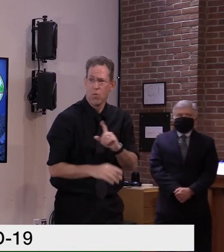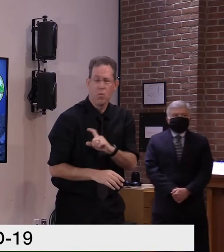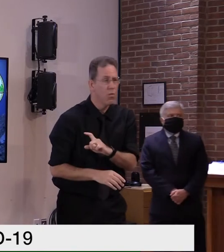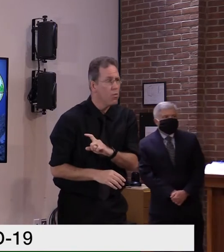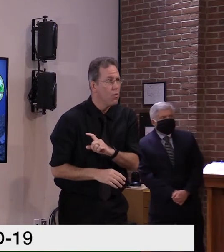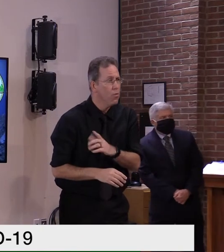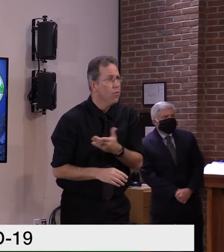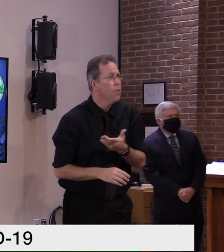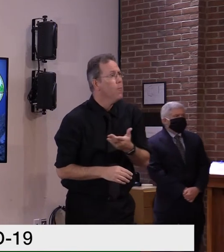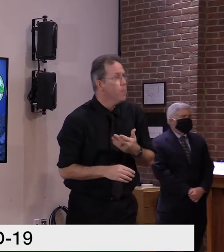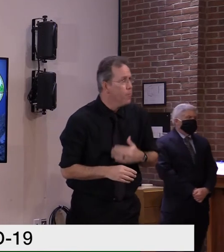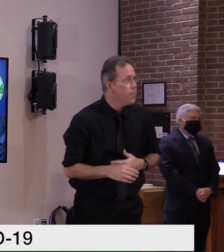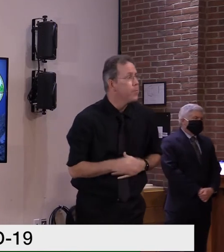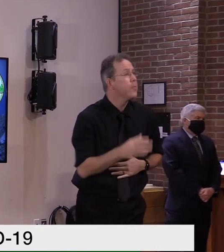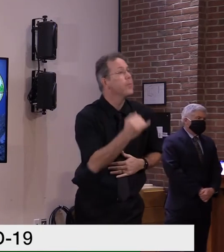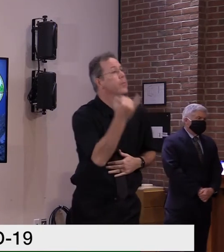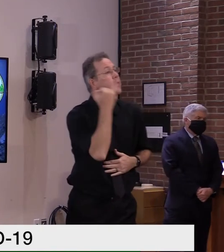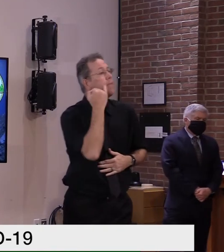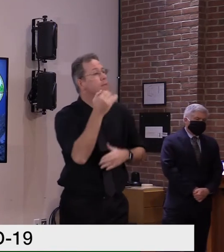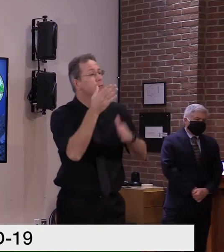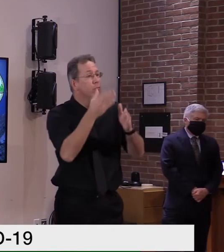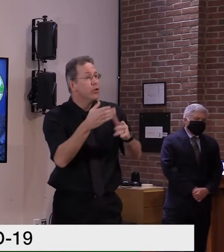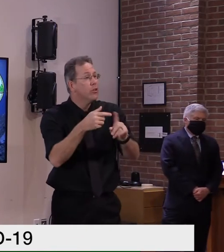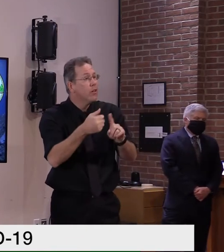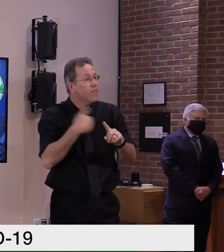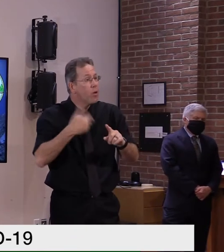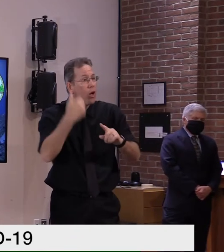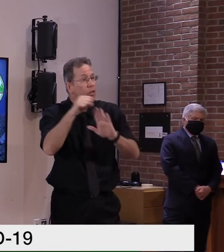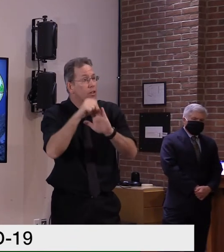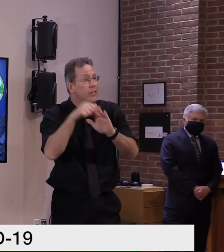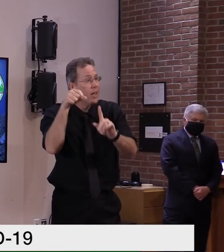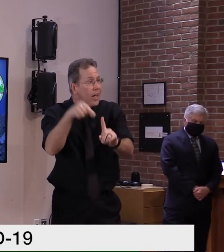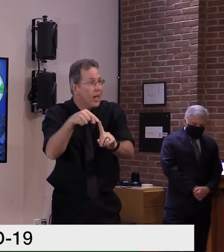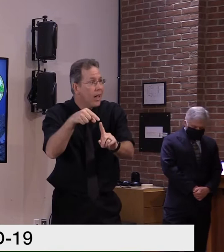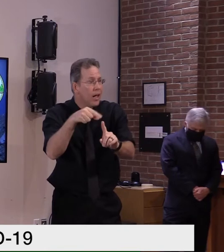Yeah. Vince, I just wanted to clarify. Thank you.